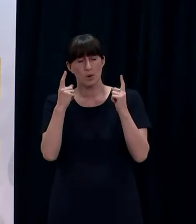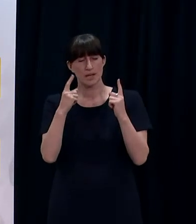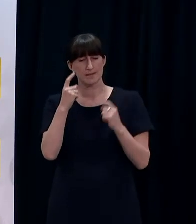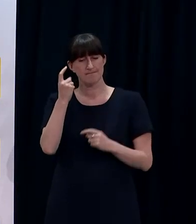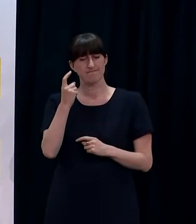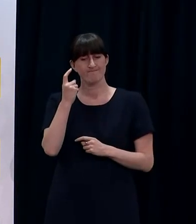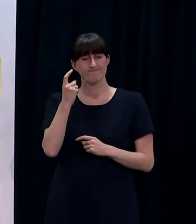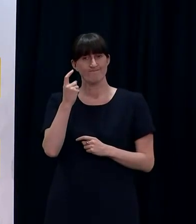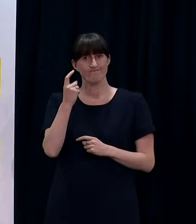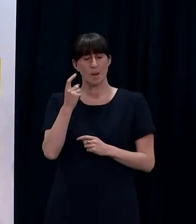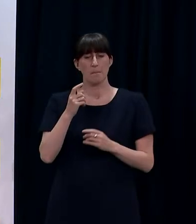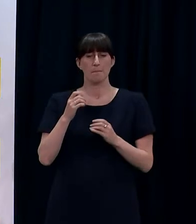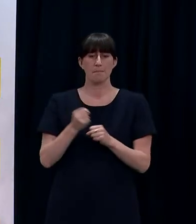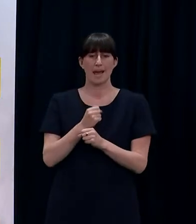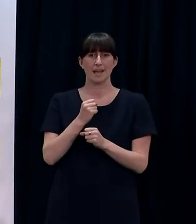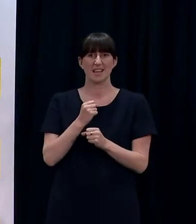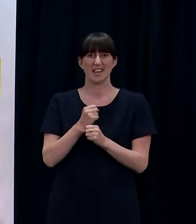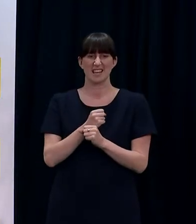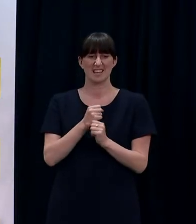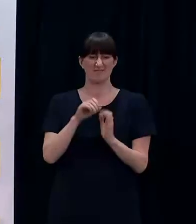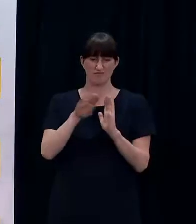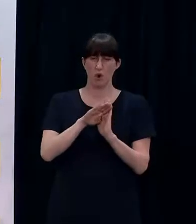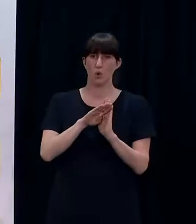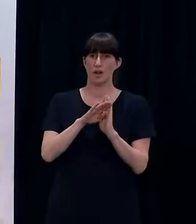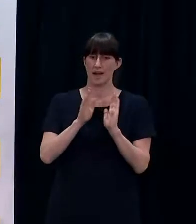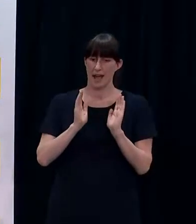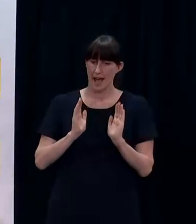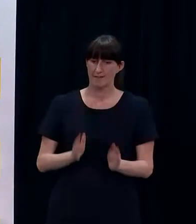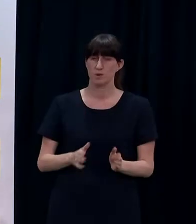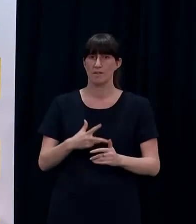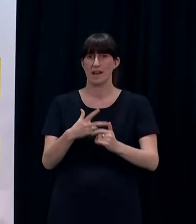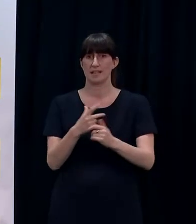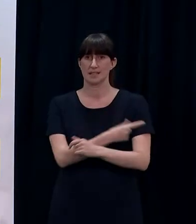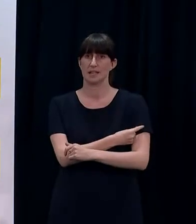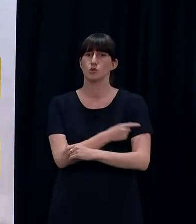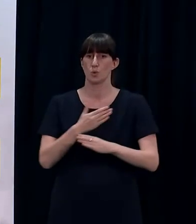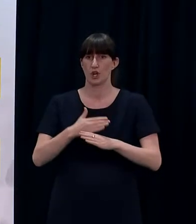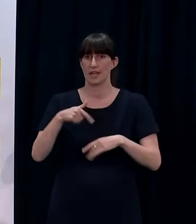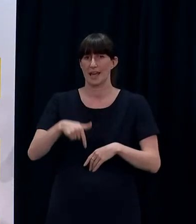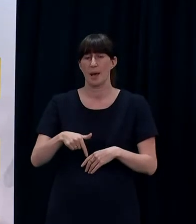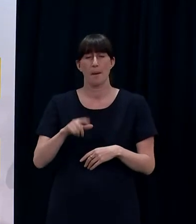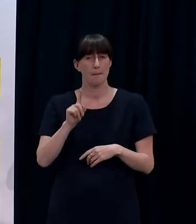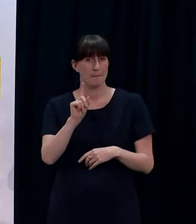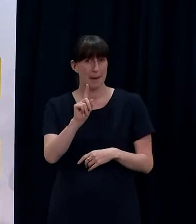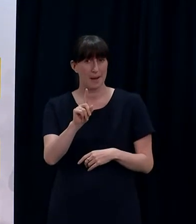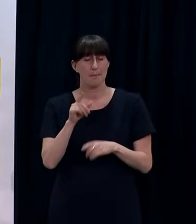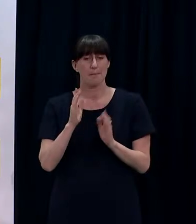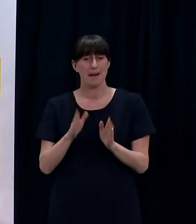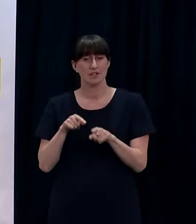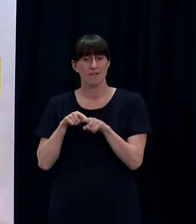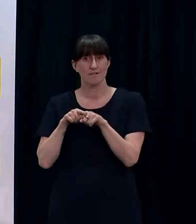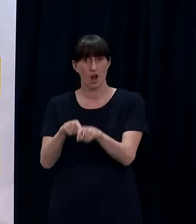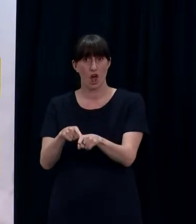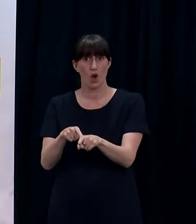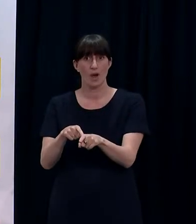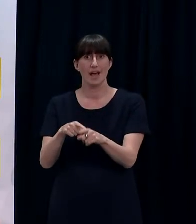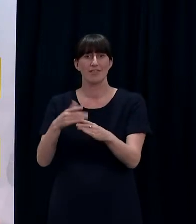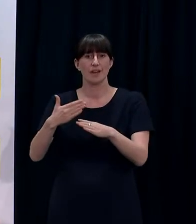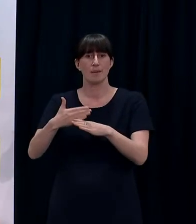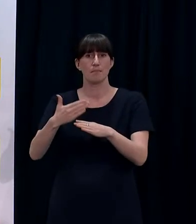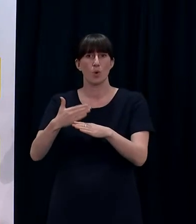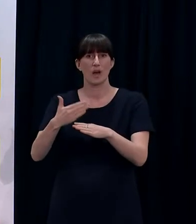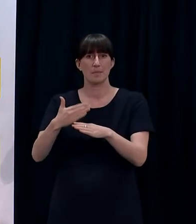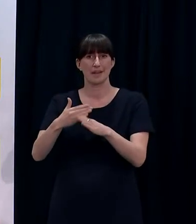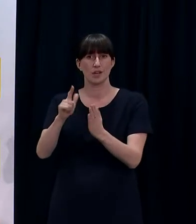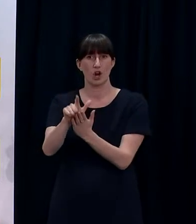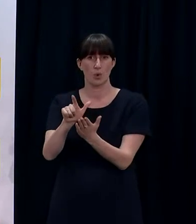not they would make it compulsory. They'll need to do that in accordance with employment law, that is an important consideration.